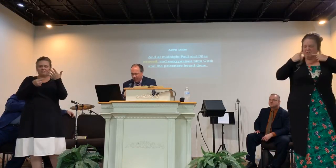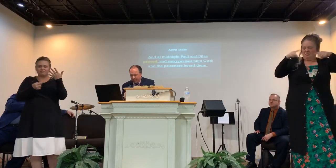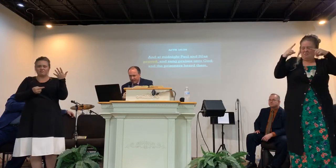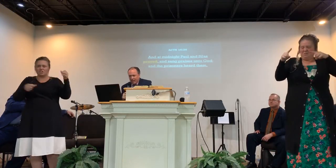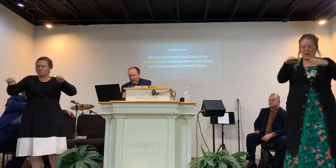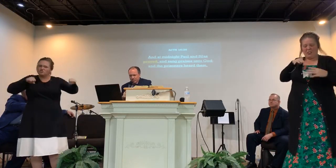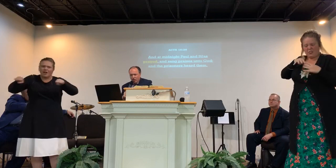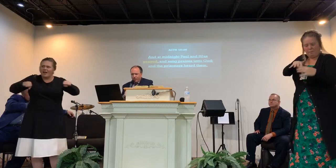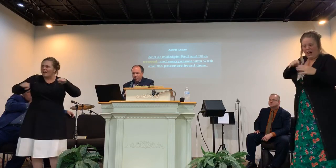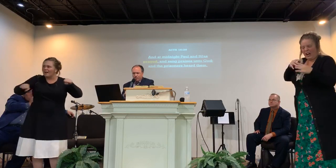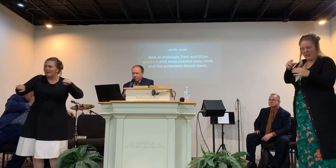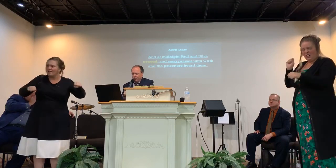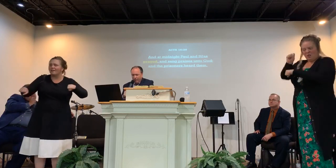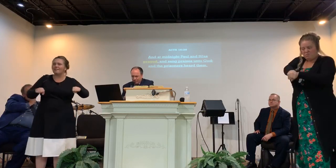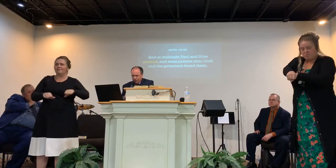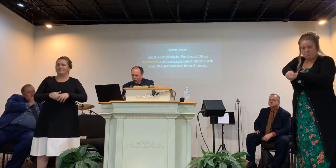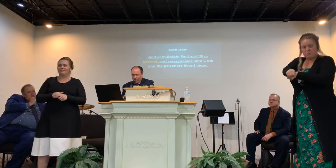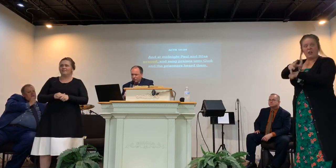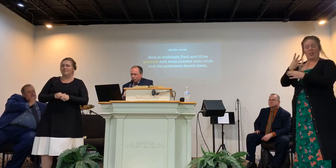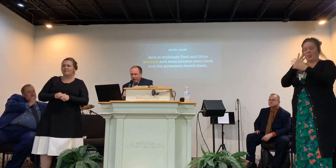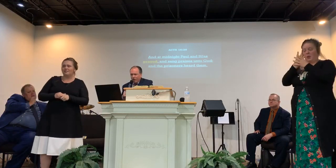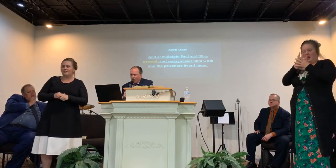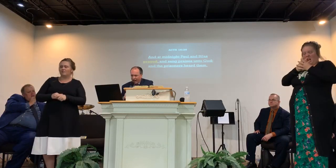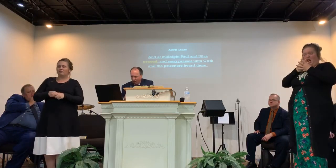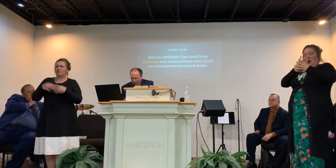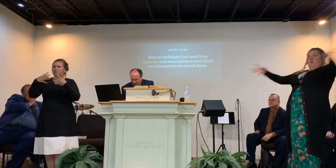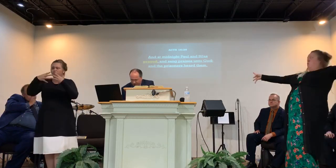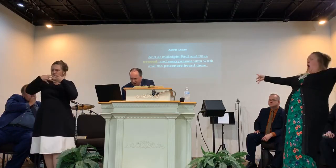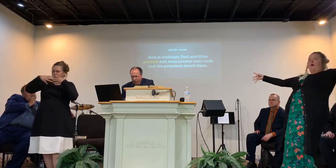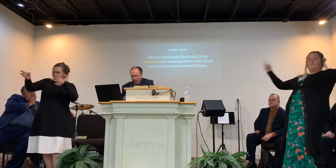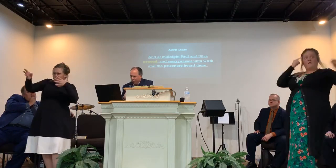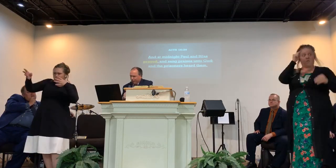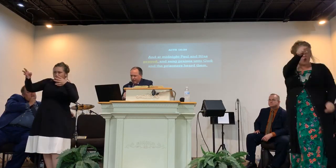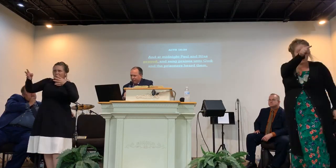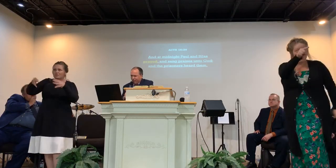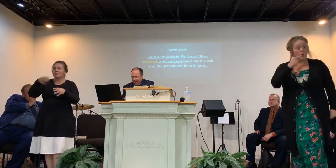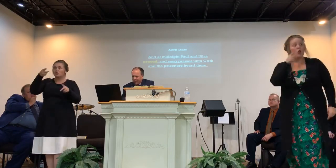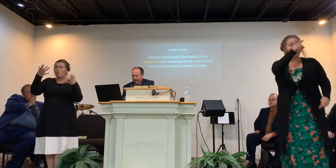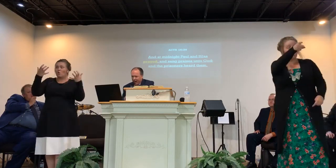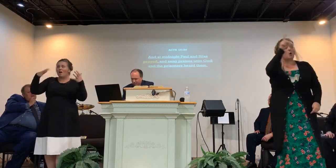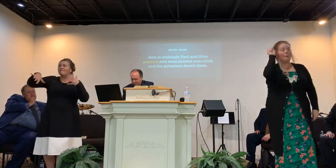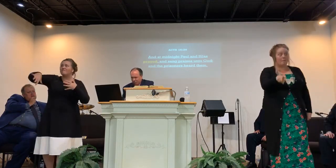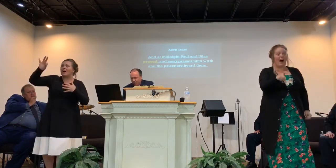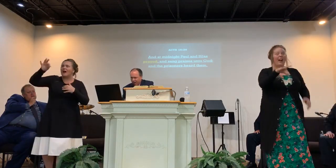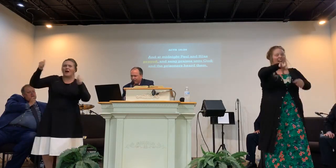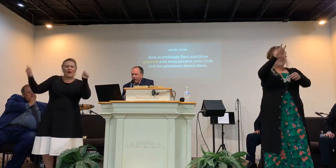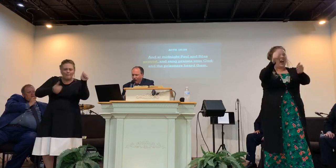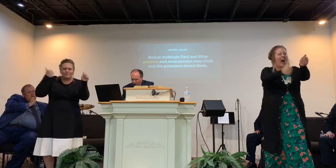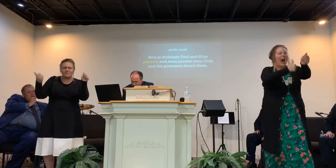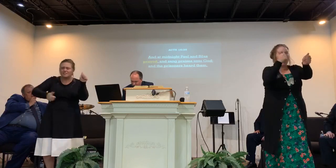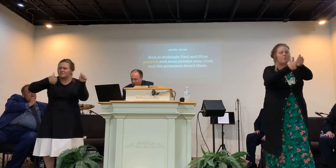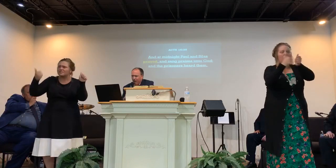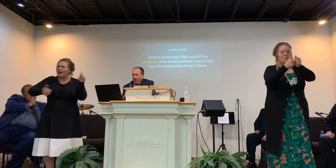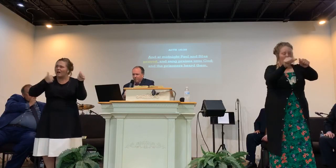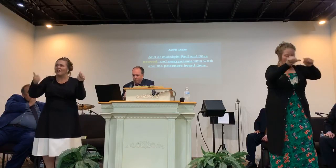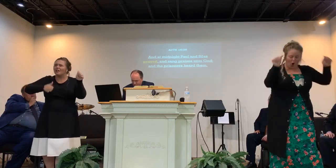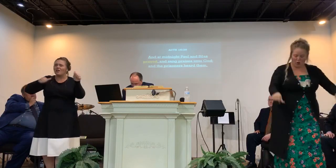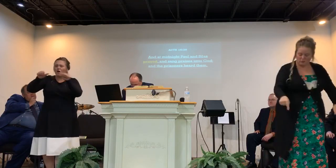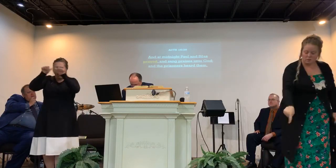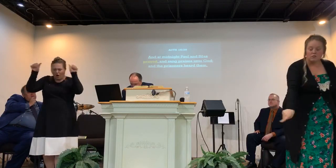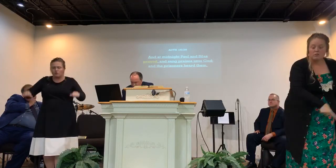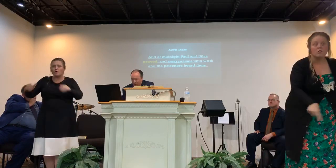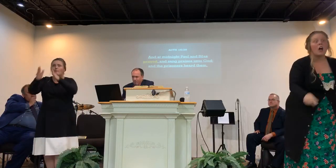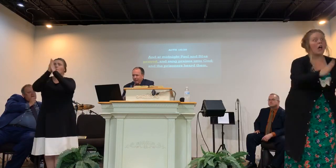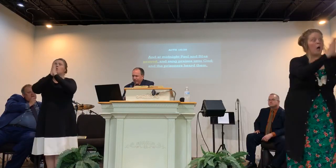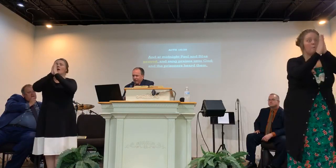to be shaken so that the prison doors swing wide open, you need to find an apostolic altar of